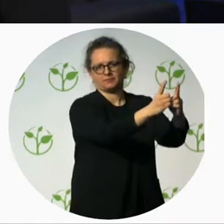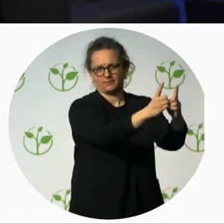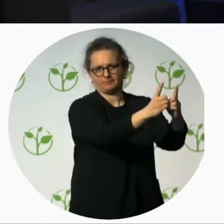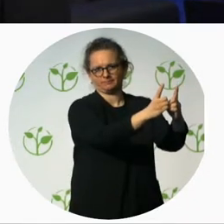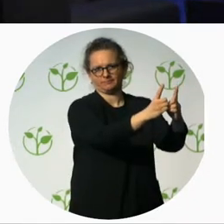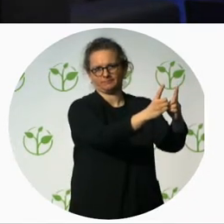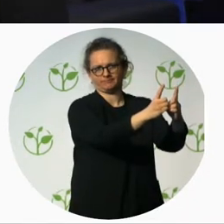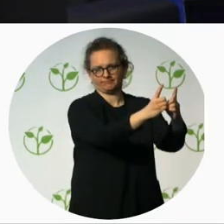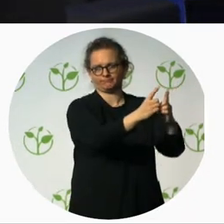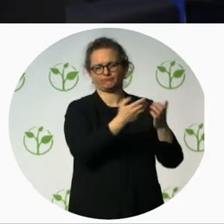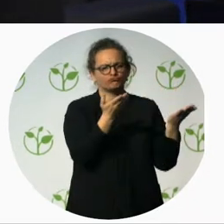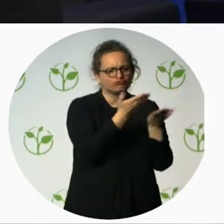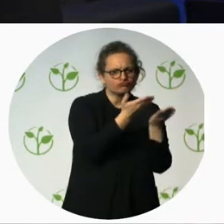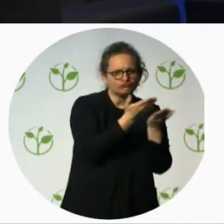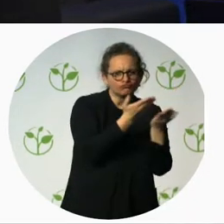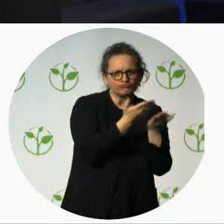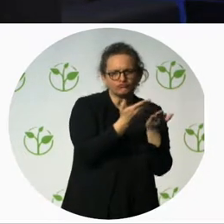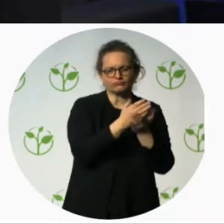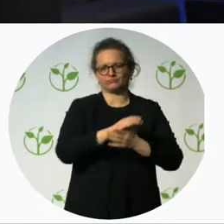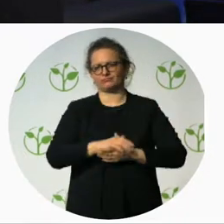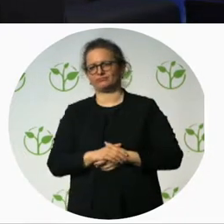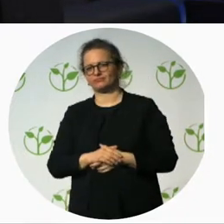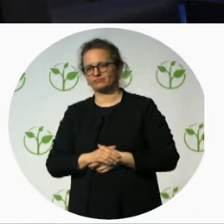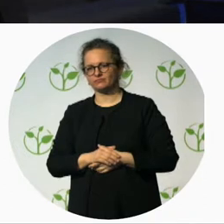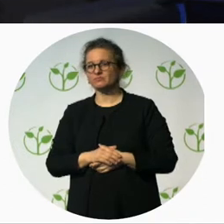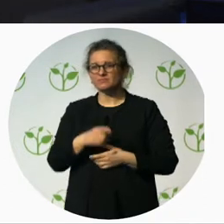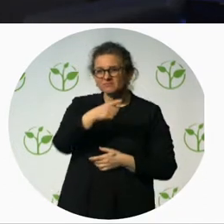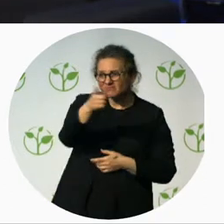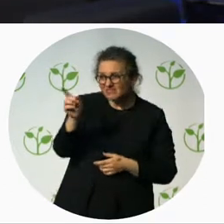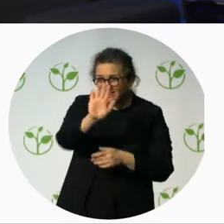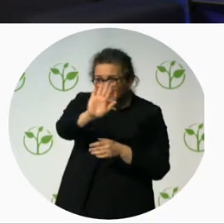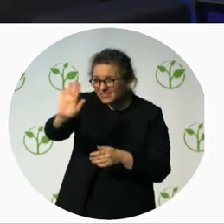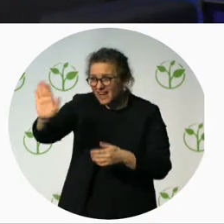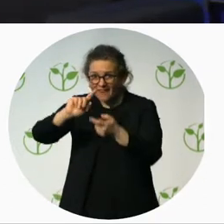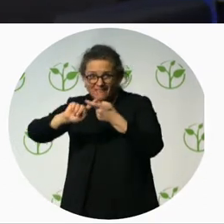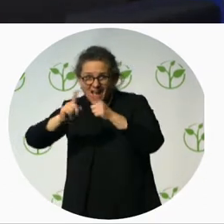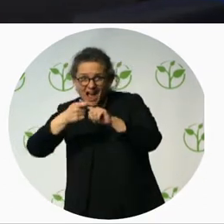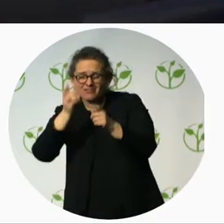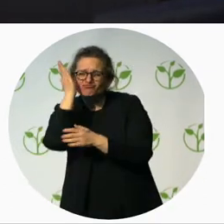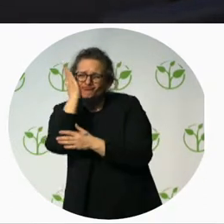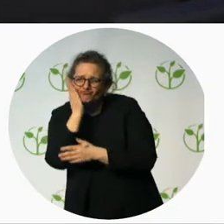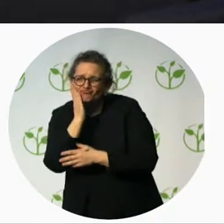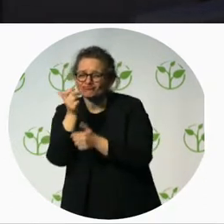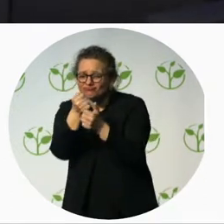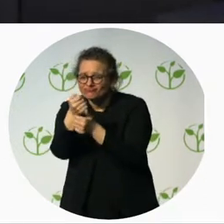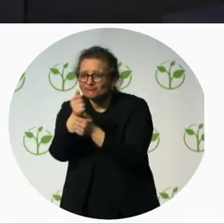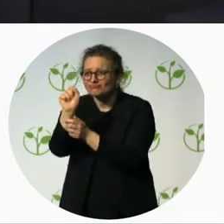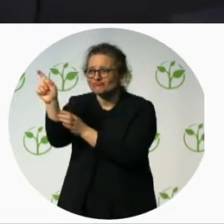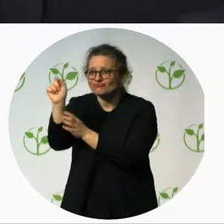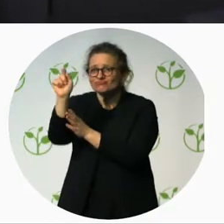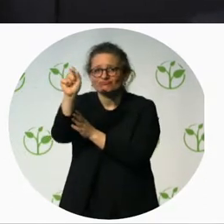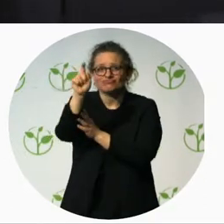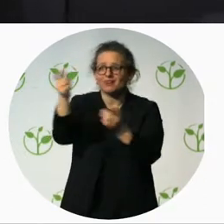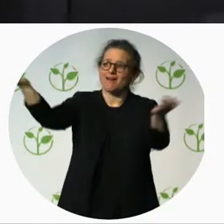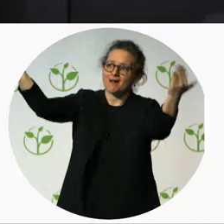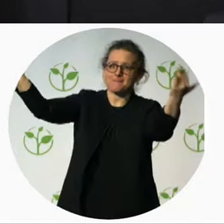also awardees, will you please let them know, and I'll make the same announcement again. The second thing I want to say is, look, we